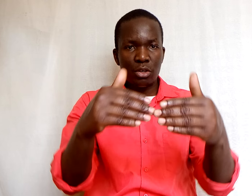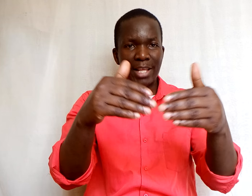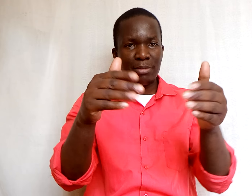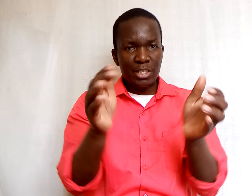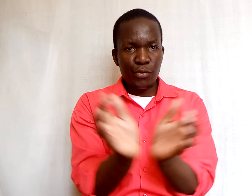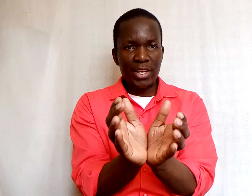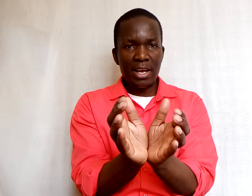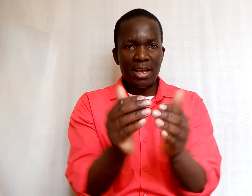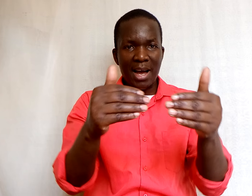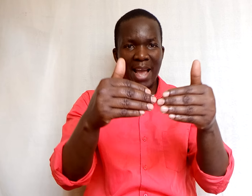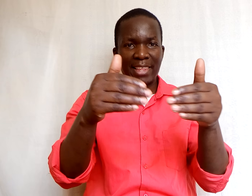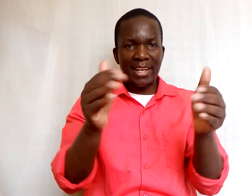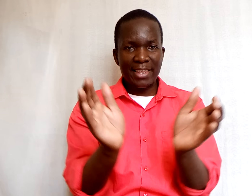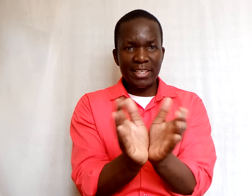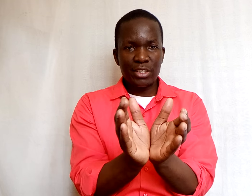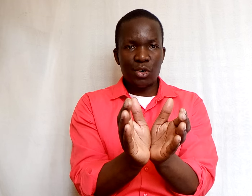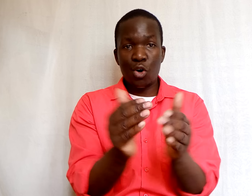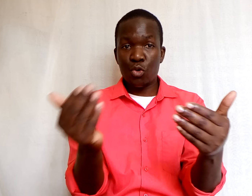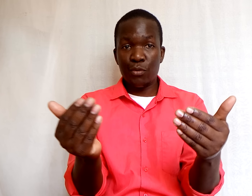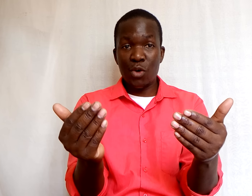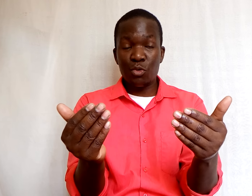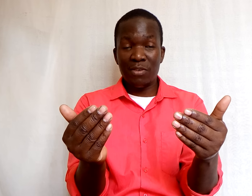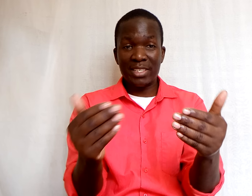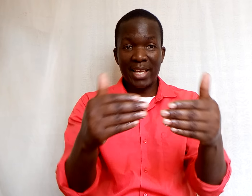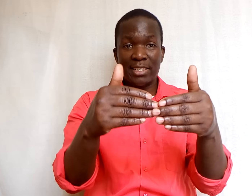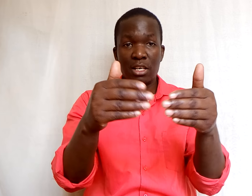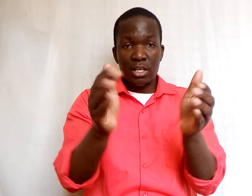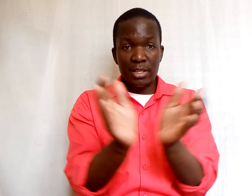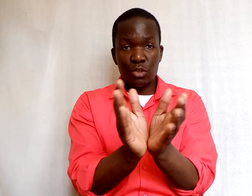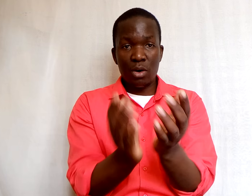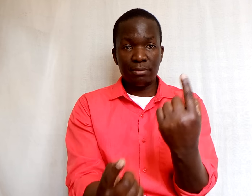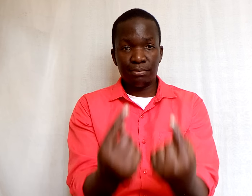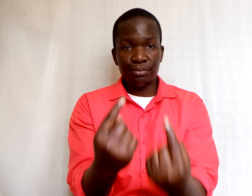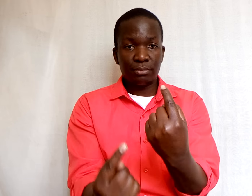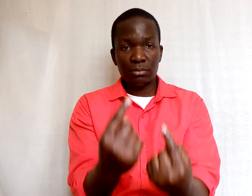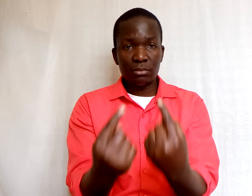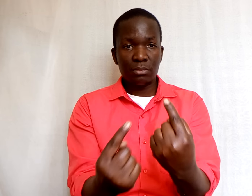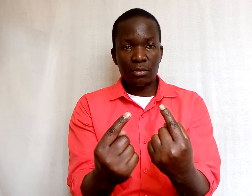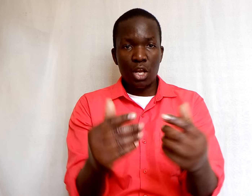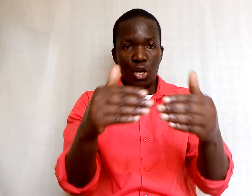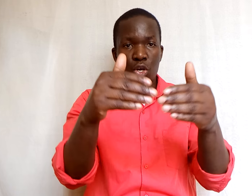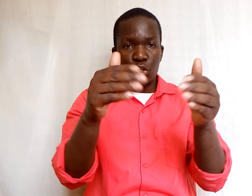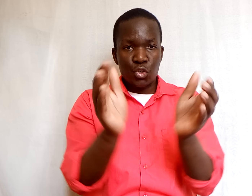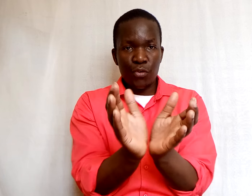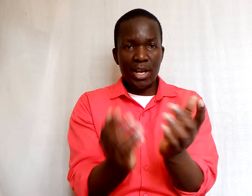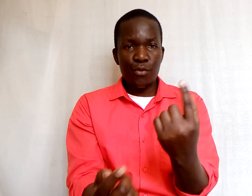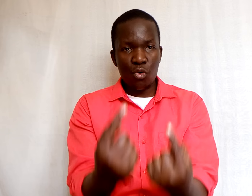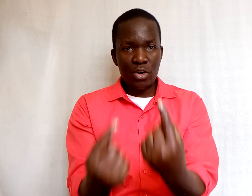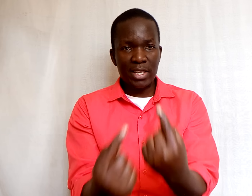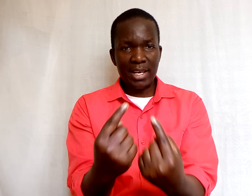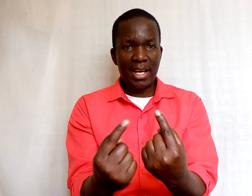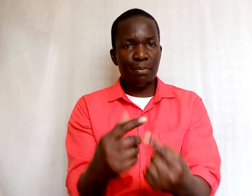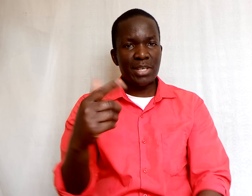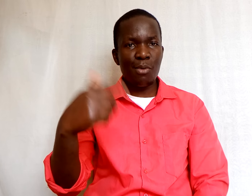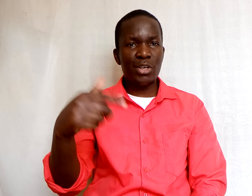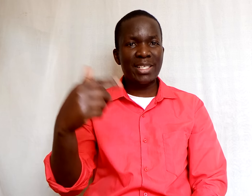that means Sofia. Either like this, or if you want to emphasize, this one. Sofia for cooking, like that. Someone will get